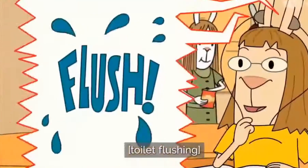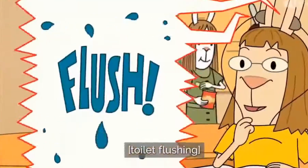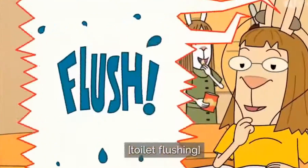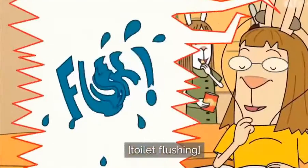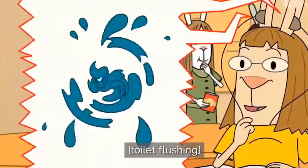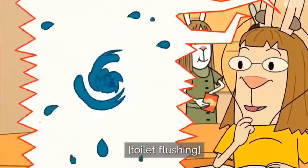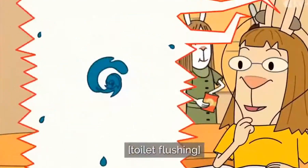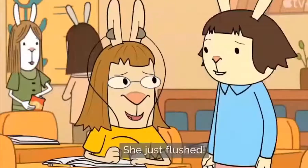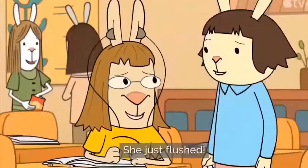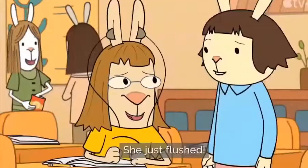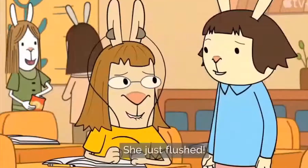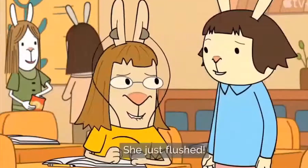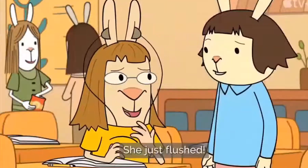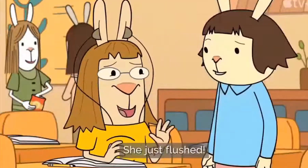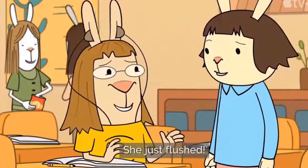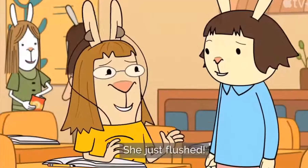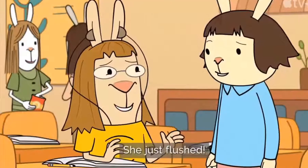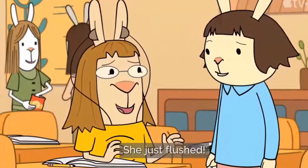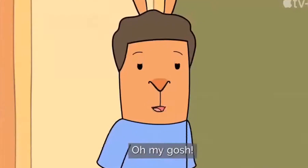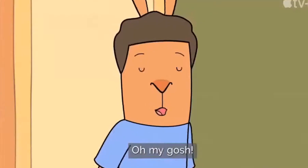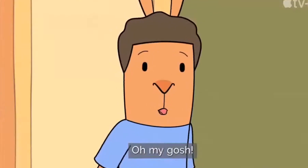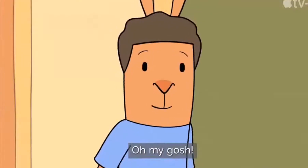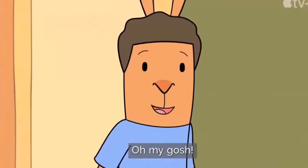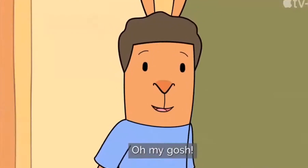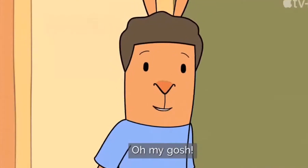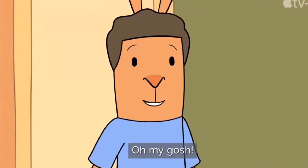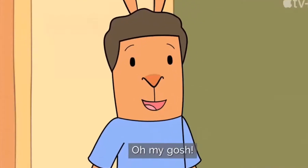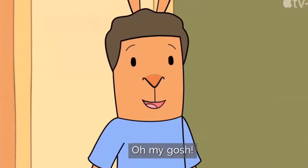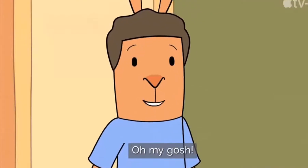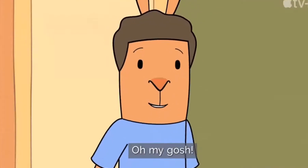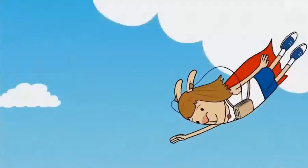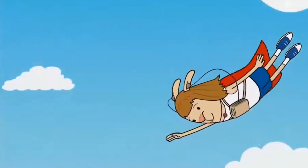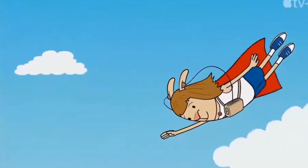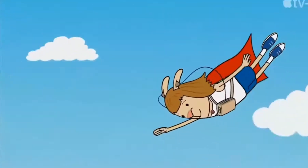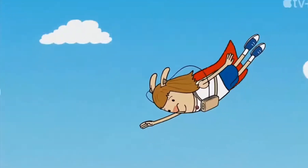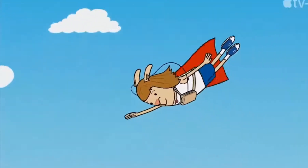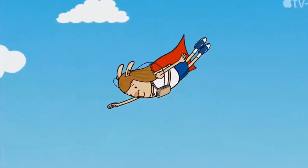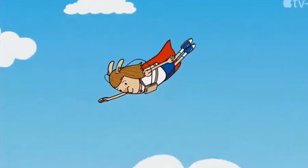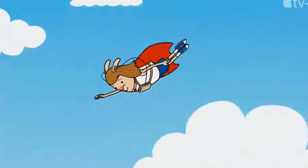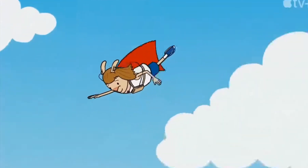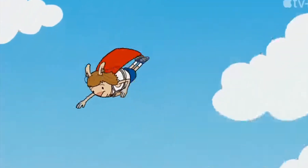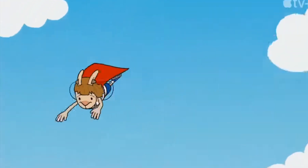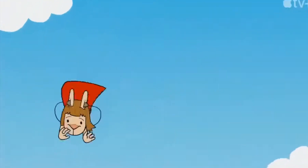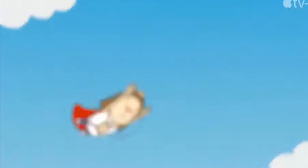now? She just flushed. Oh my god.